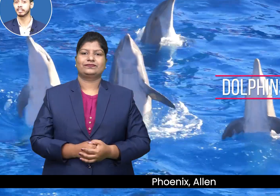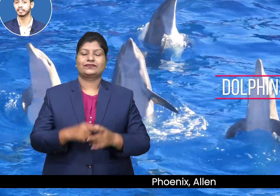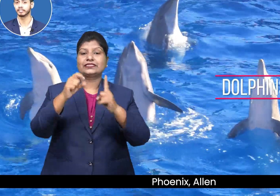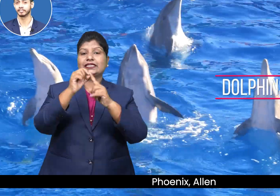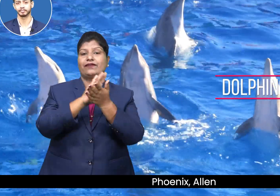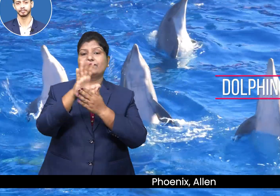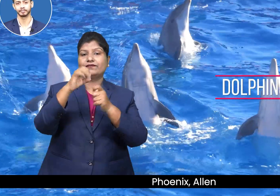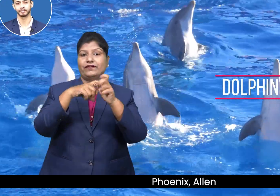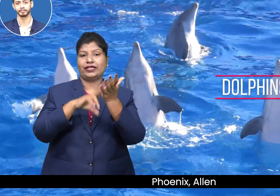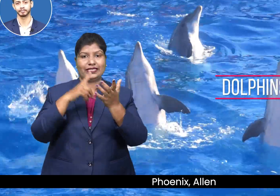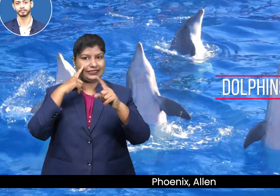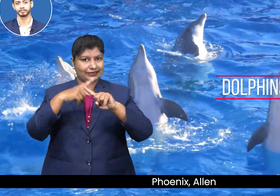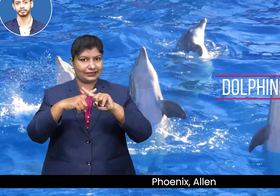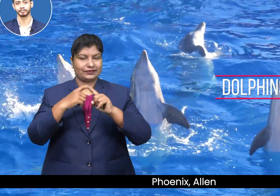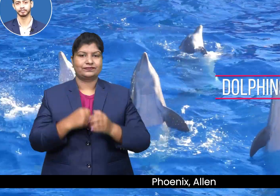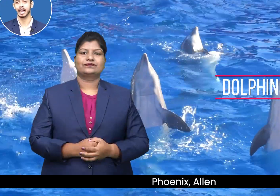Phoenix,